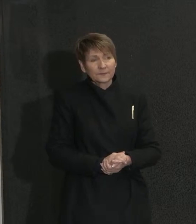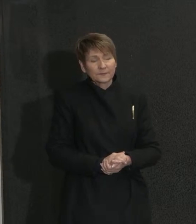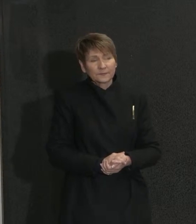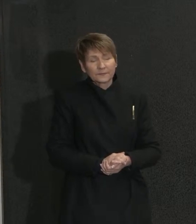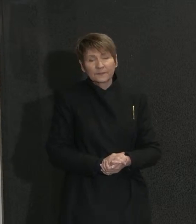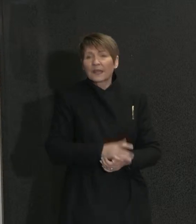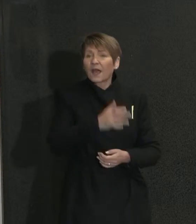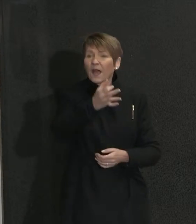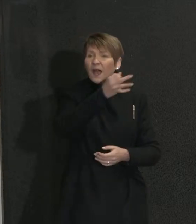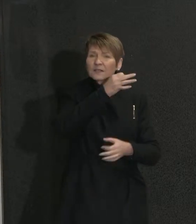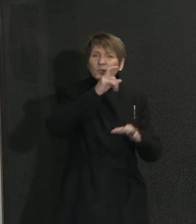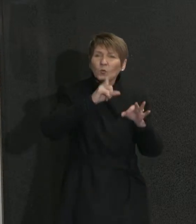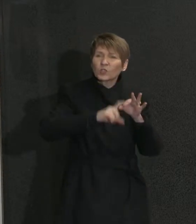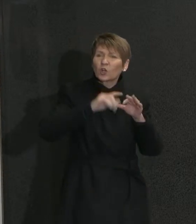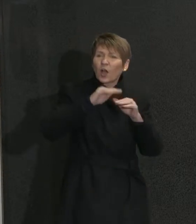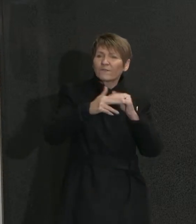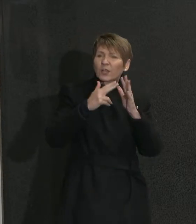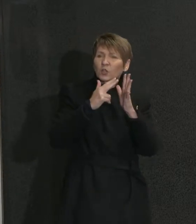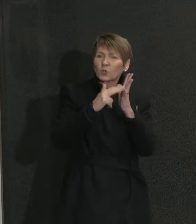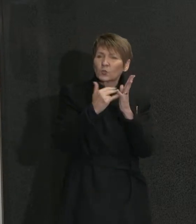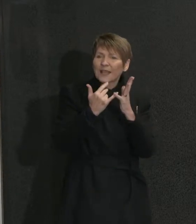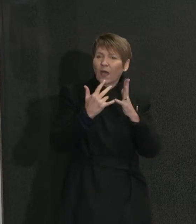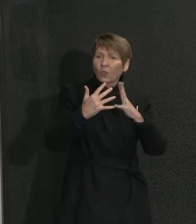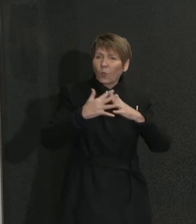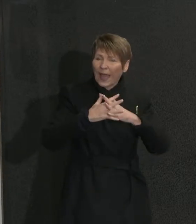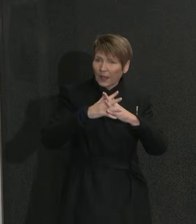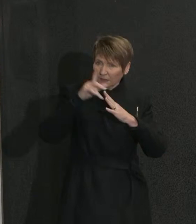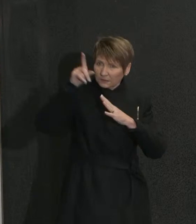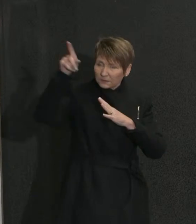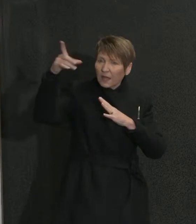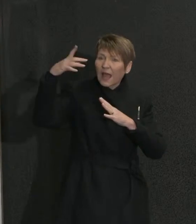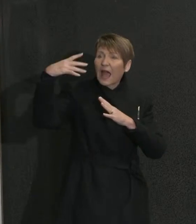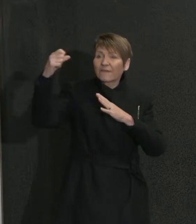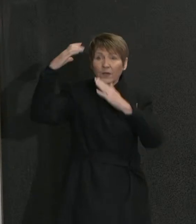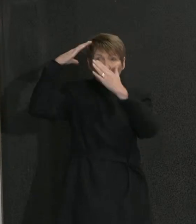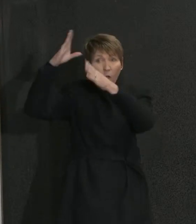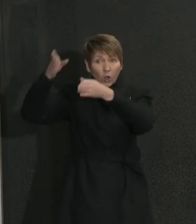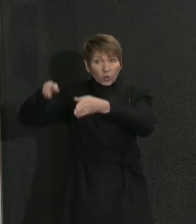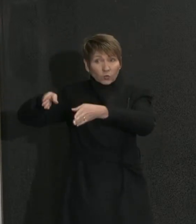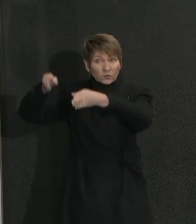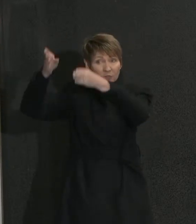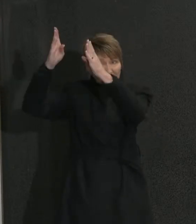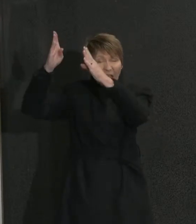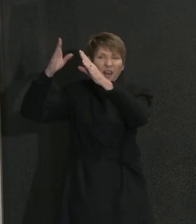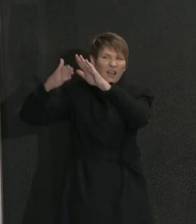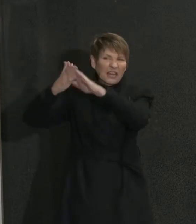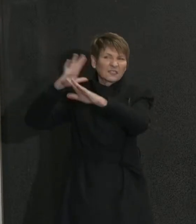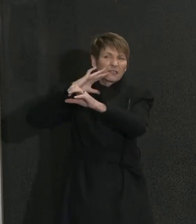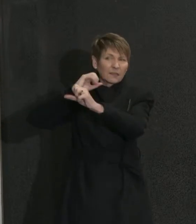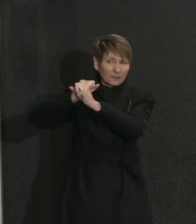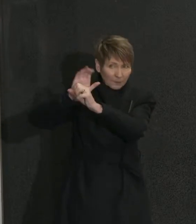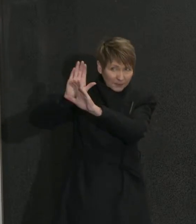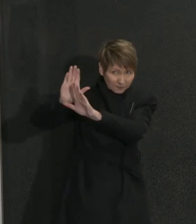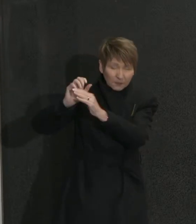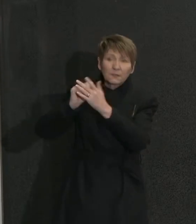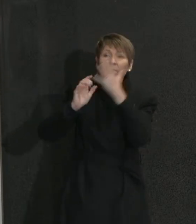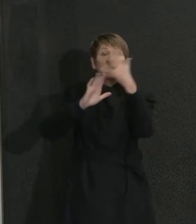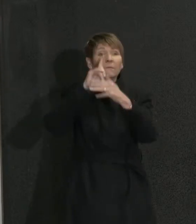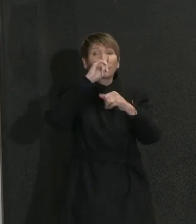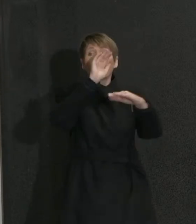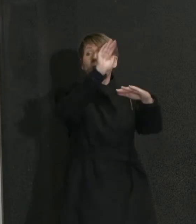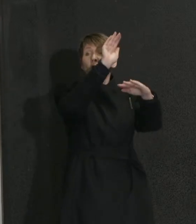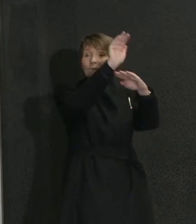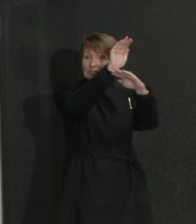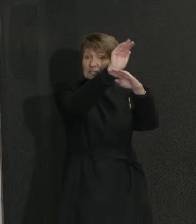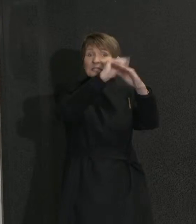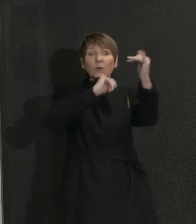an exit test up there before they're released? So look, we've certainly spoken to our colleagues in New South Wales.